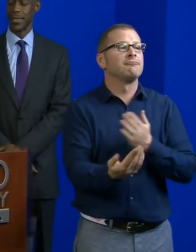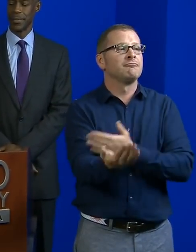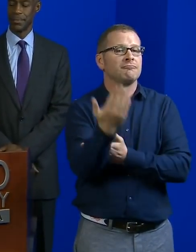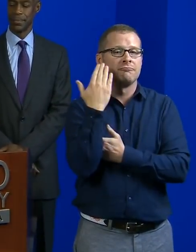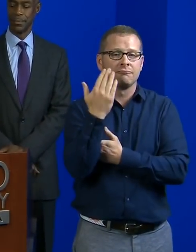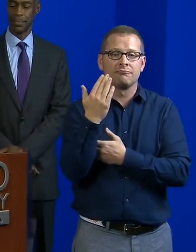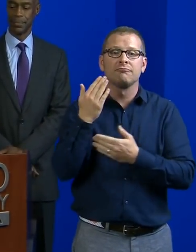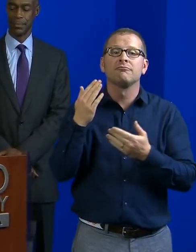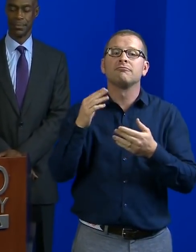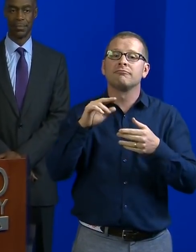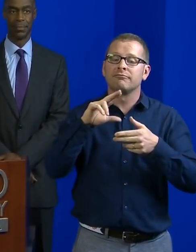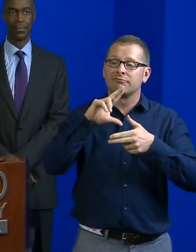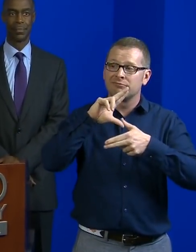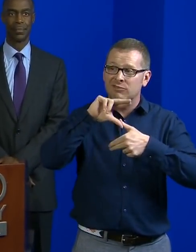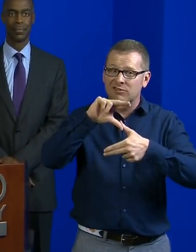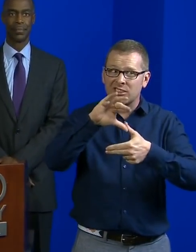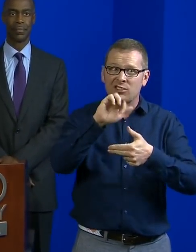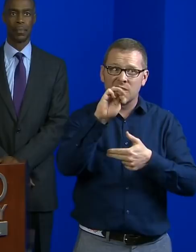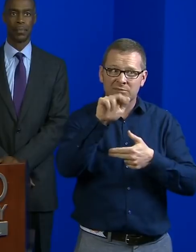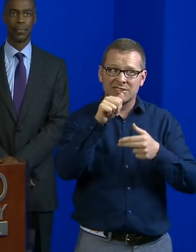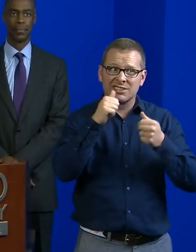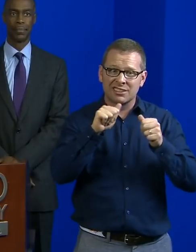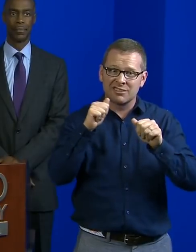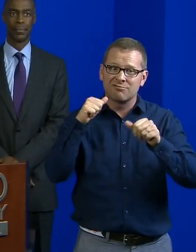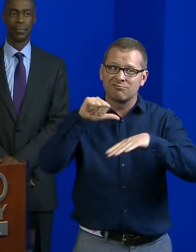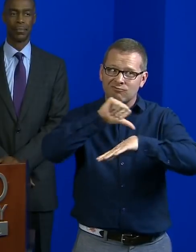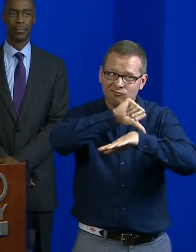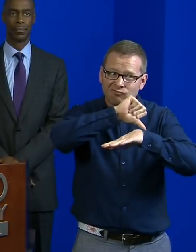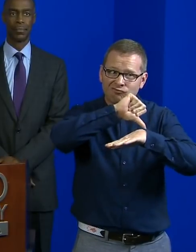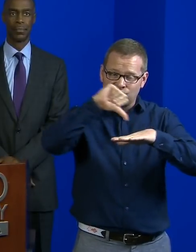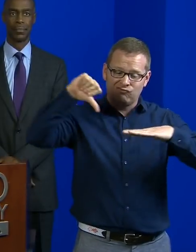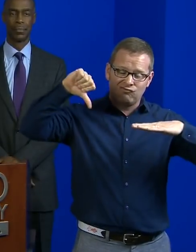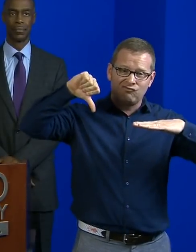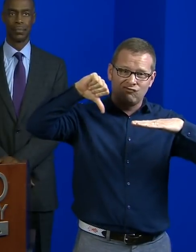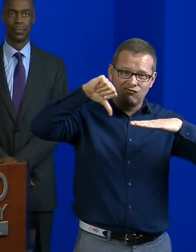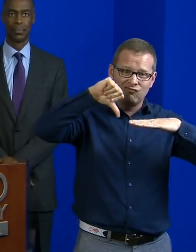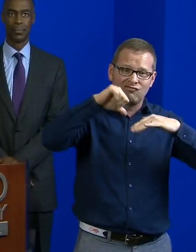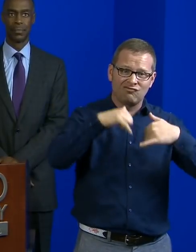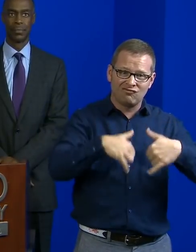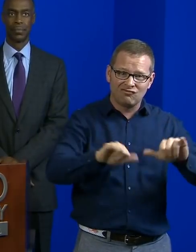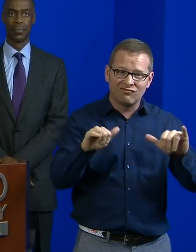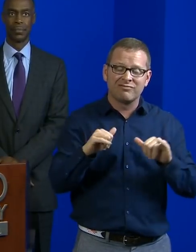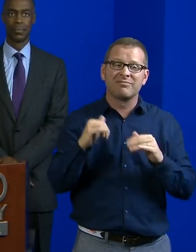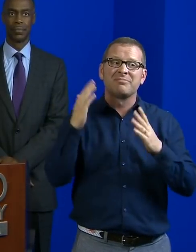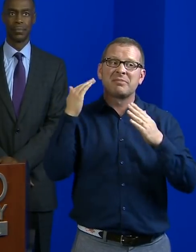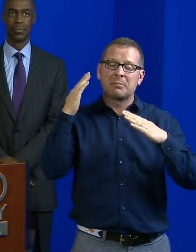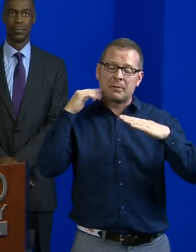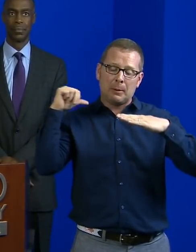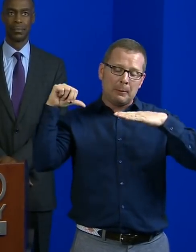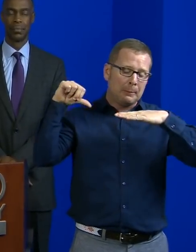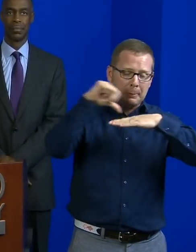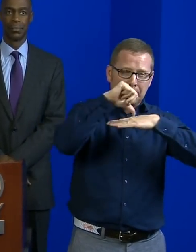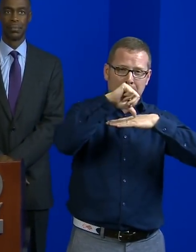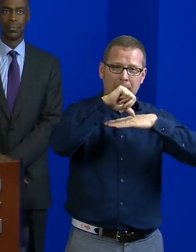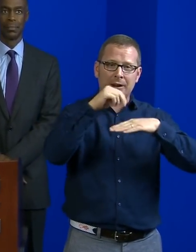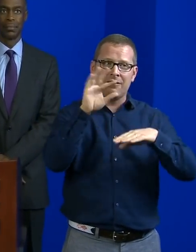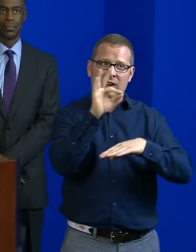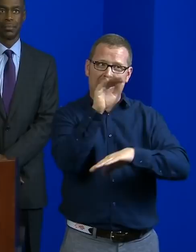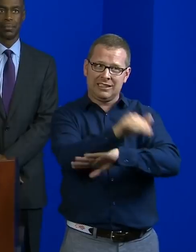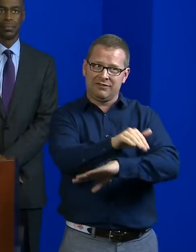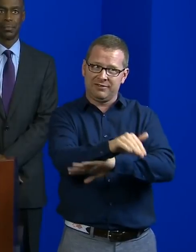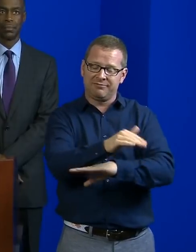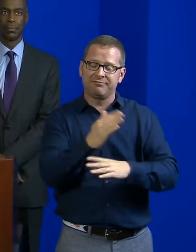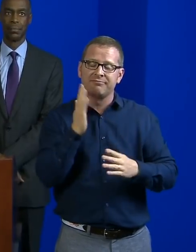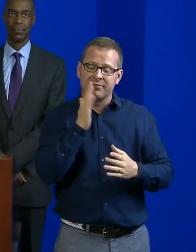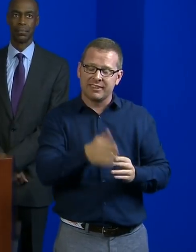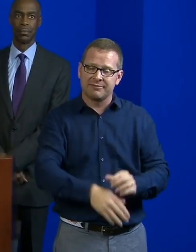on South Florida, with impact expected beginning on Friday evening. Irma is a dangerous storm that